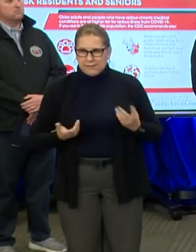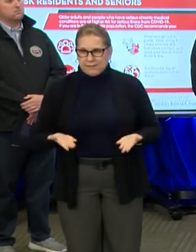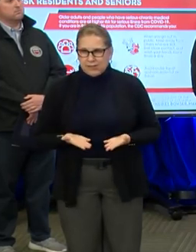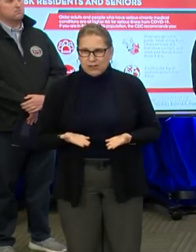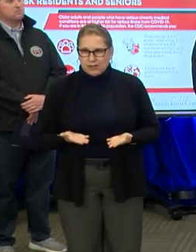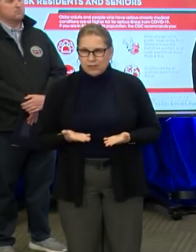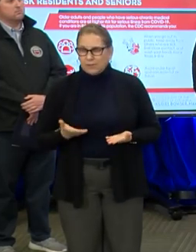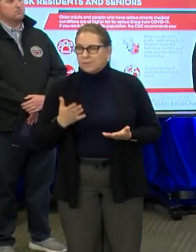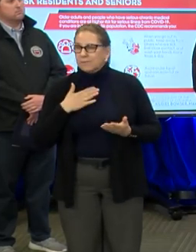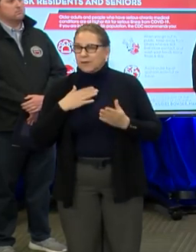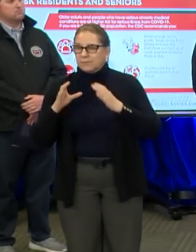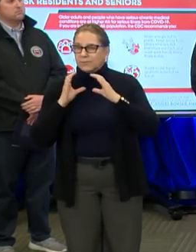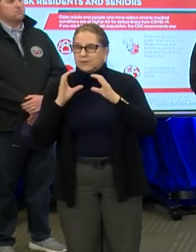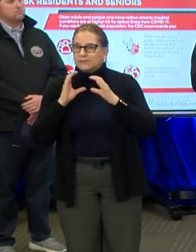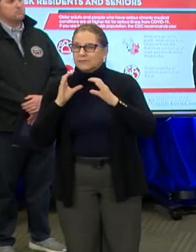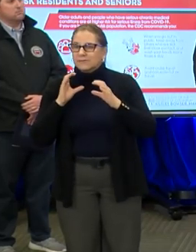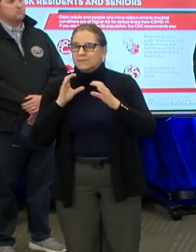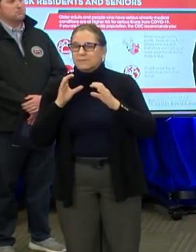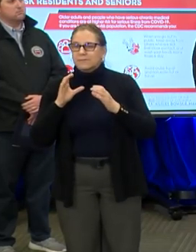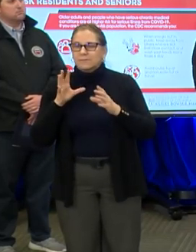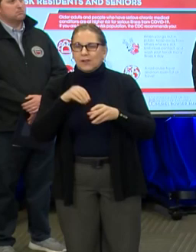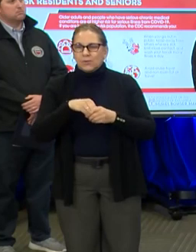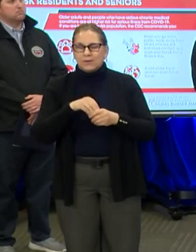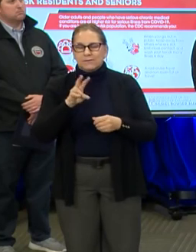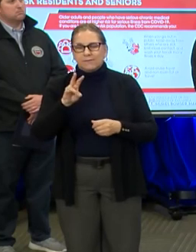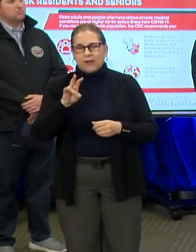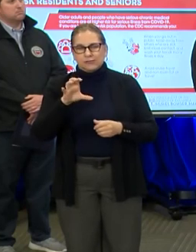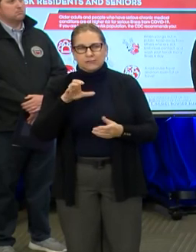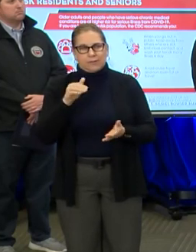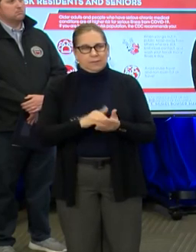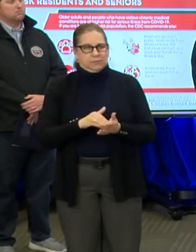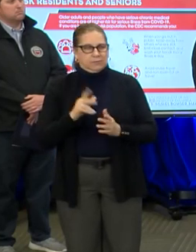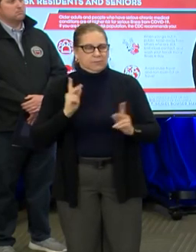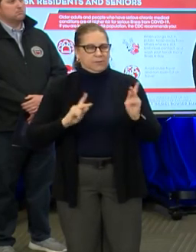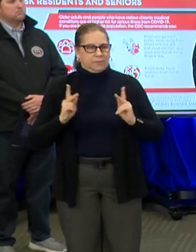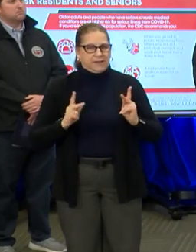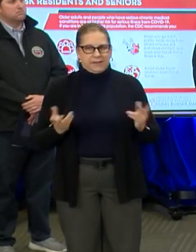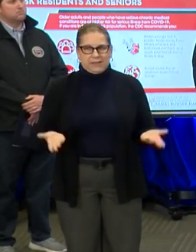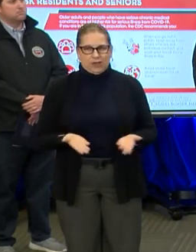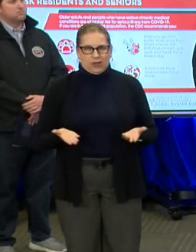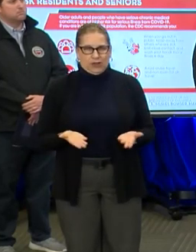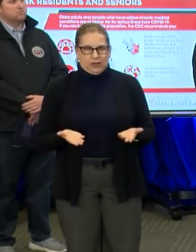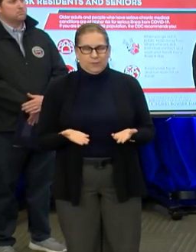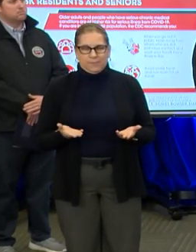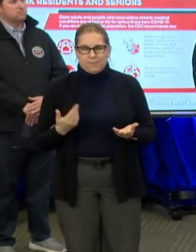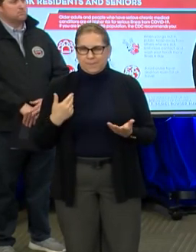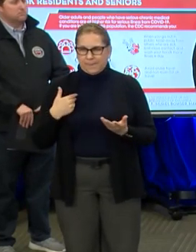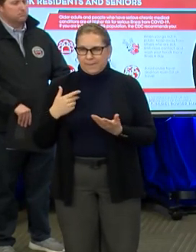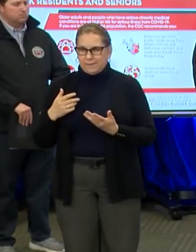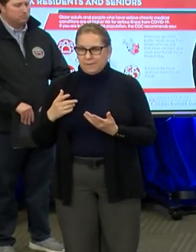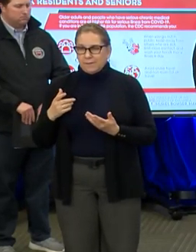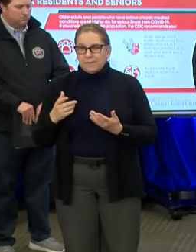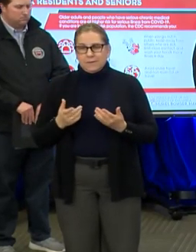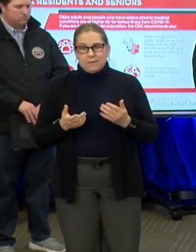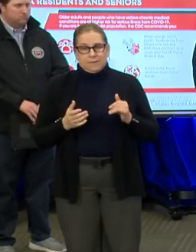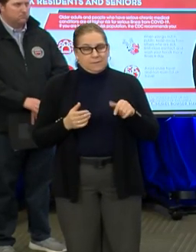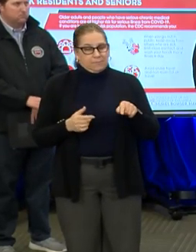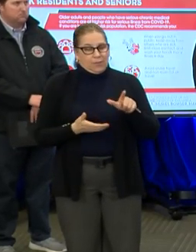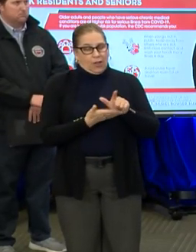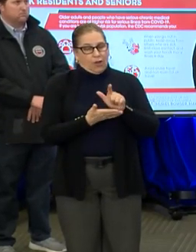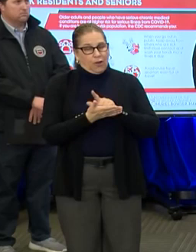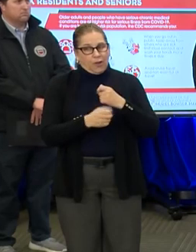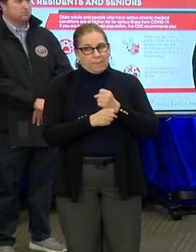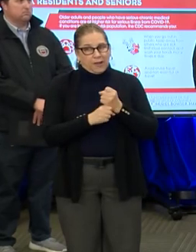of the District of Columbia, but also the lawmakers from all over the country who have been reporting to the Capitol,